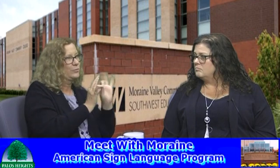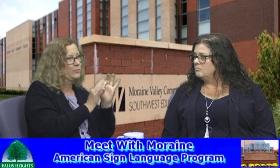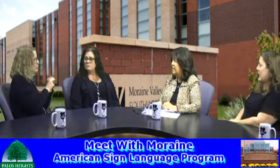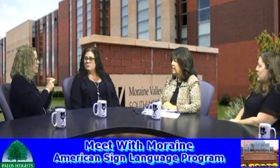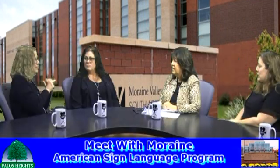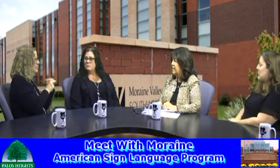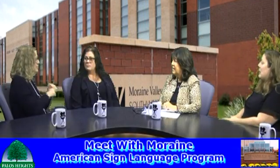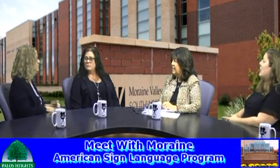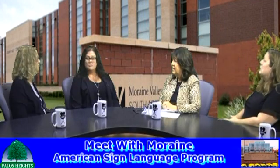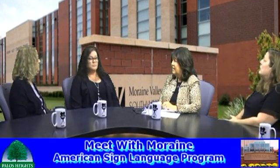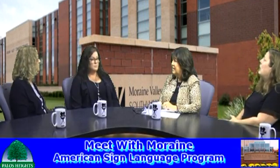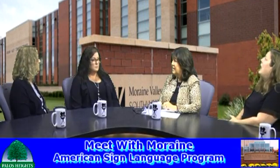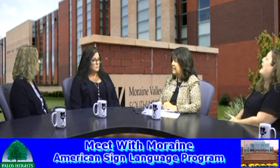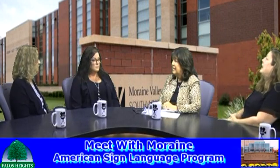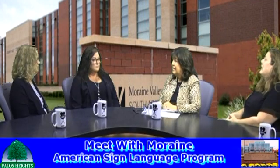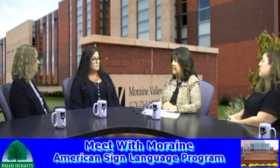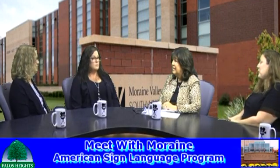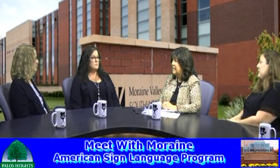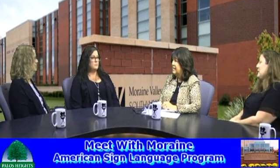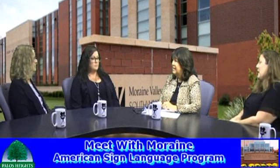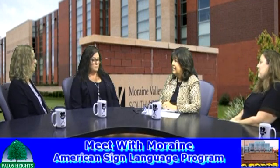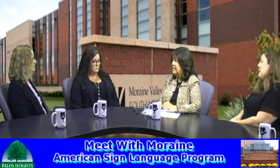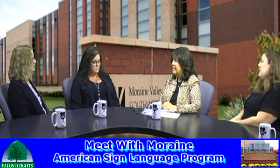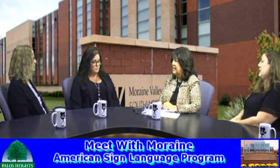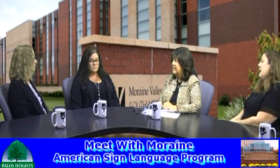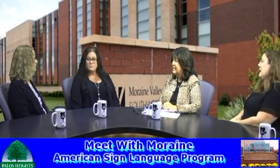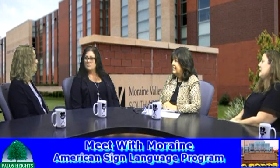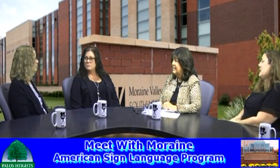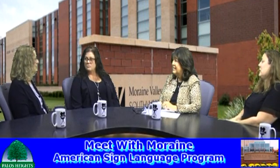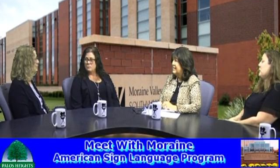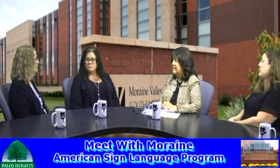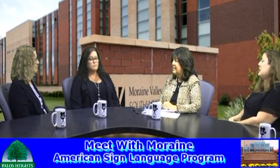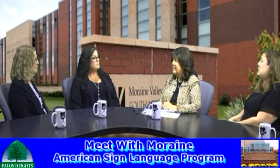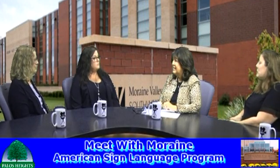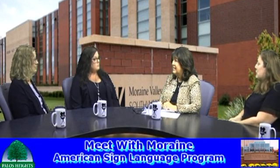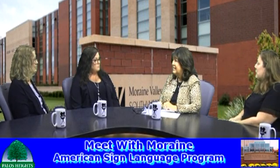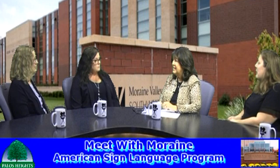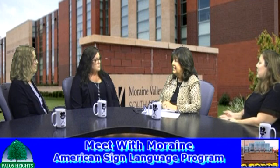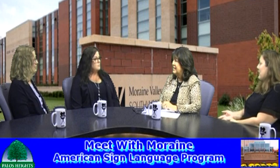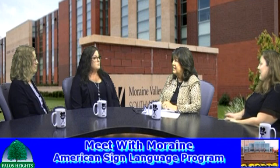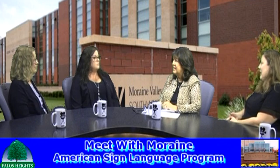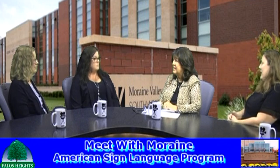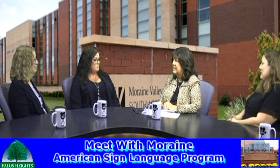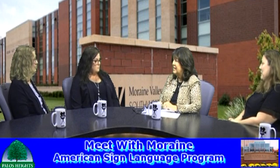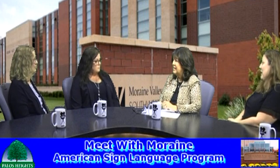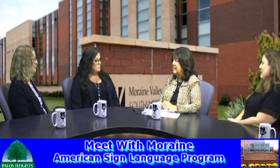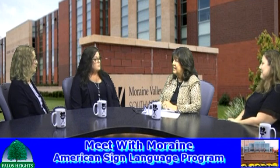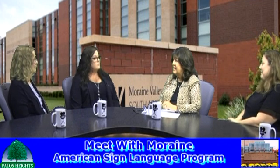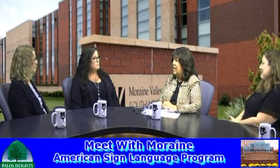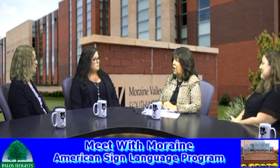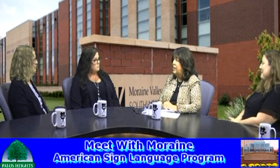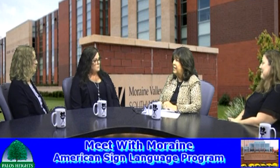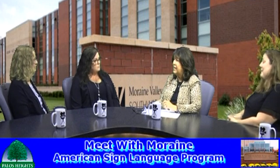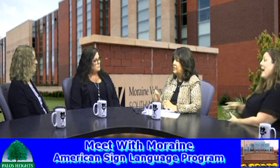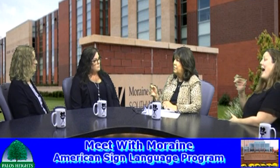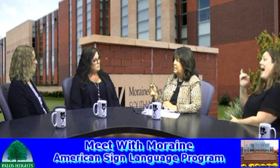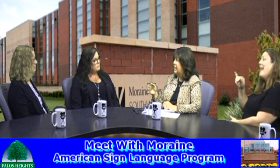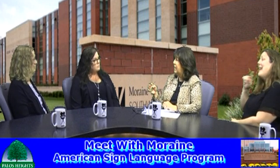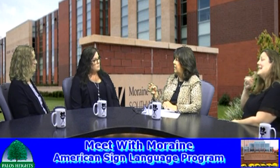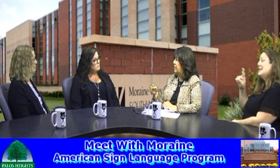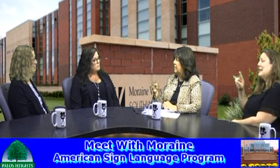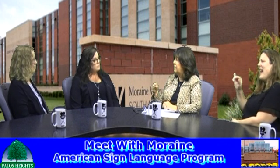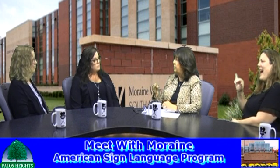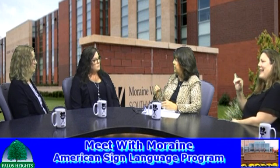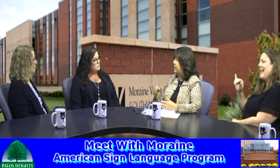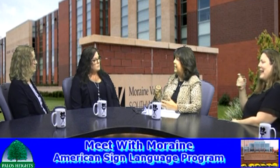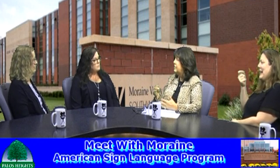for the negotiation, but it also had another purpose of benefiting the ASL interpreting student from Moraine Valley as well. Okay, that's almost like